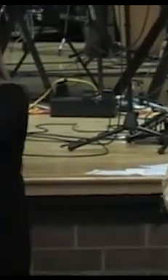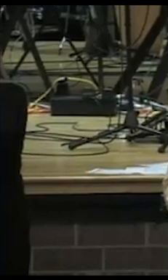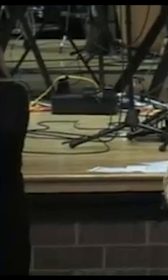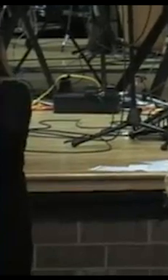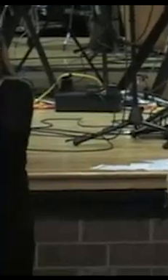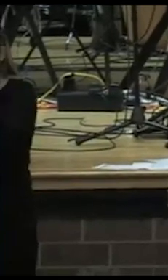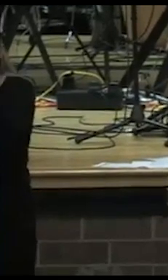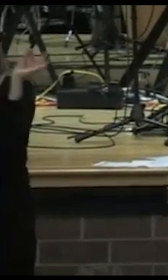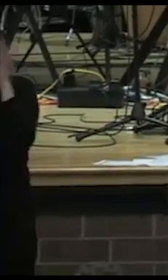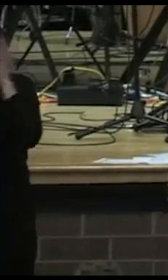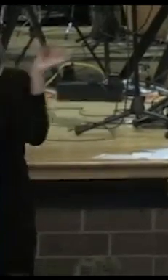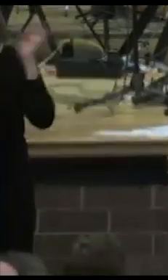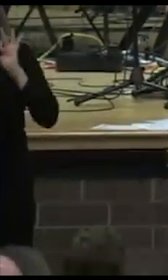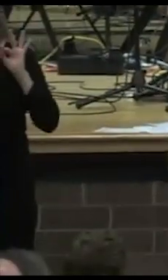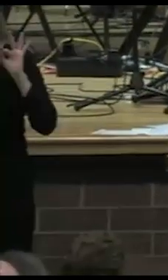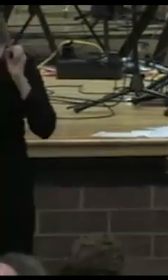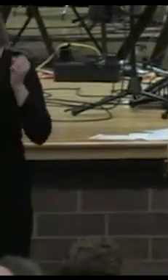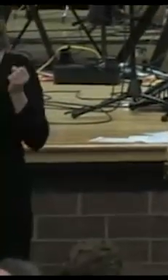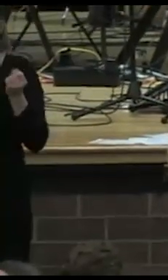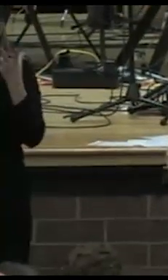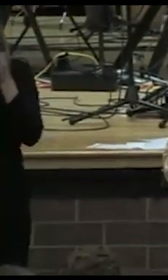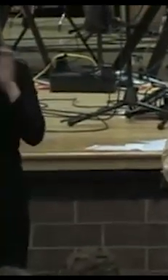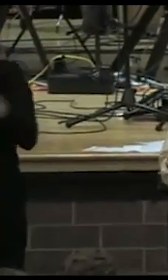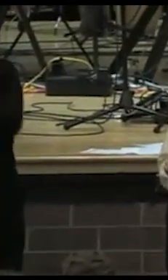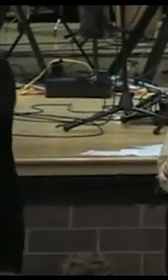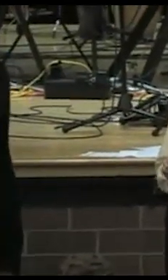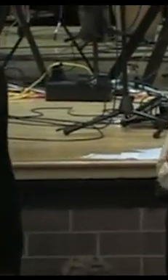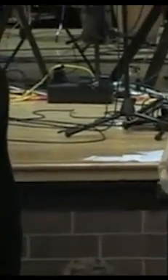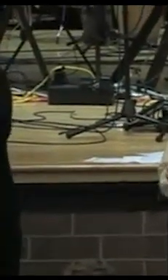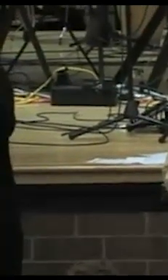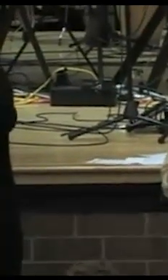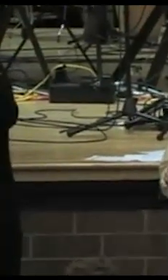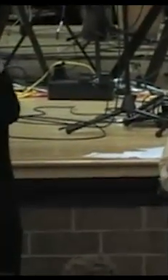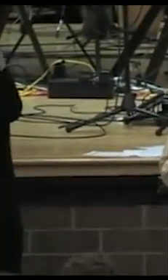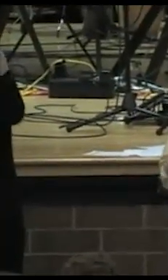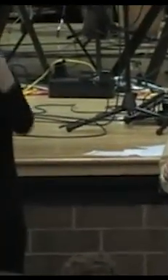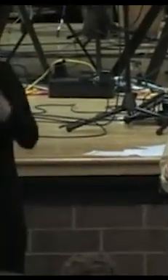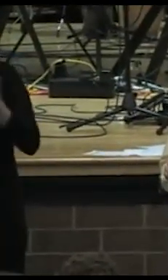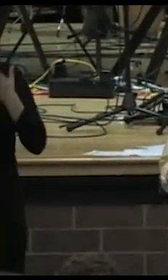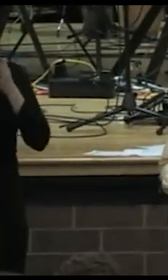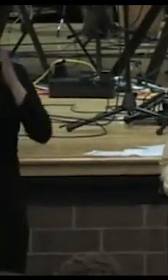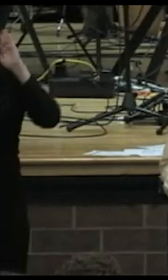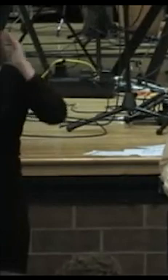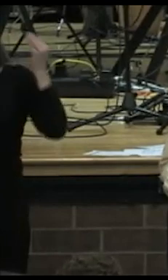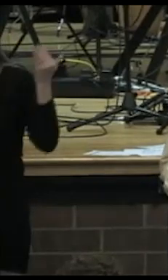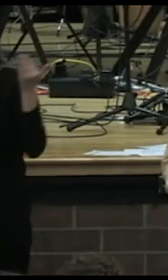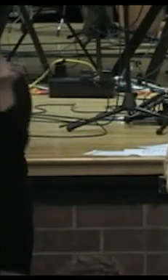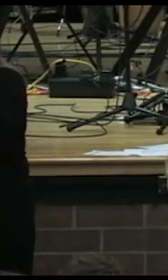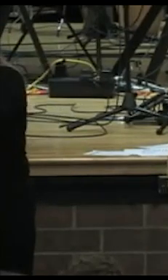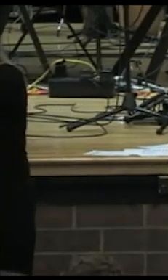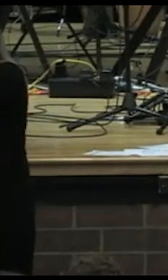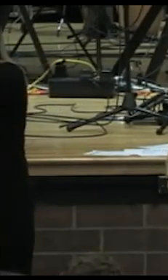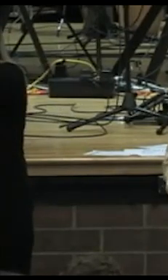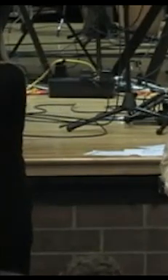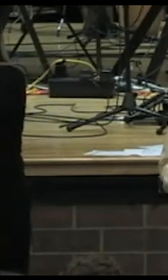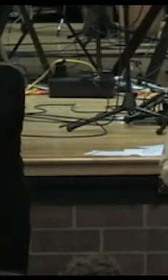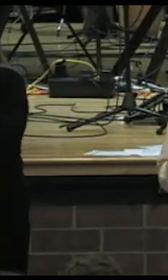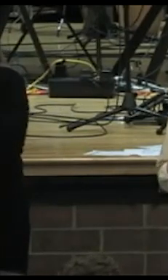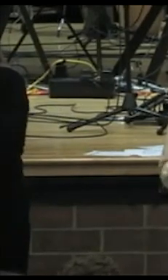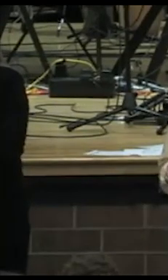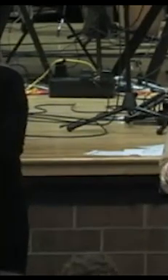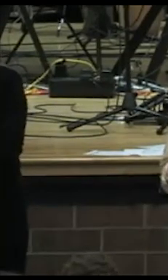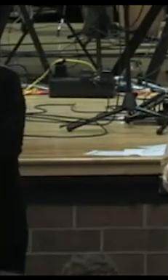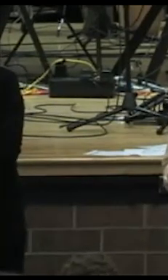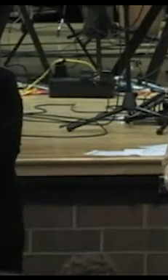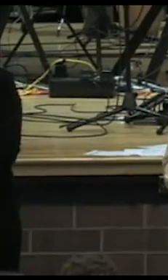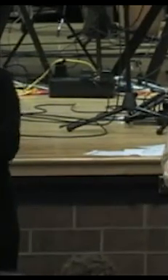undistracted devotion to the Lord. Say that with me, undistracted devotion. Hallelujah. The New King James put it